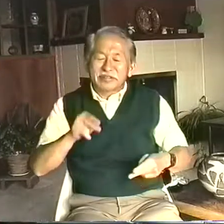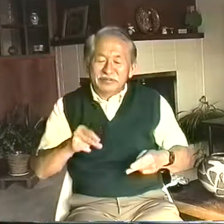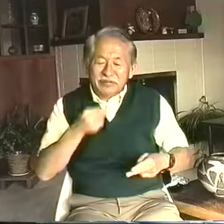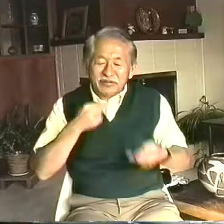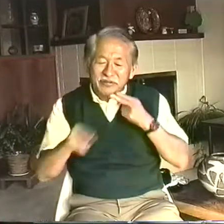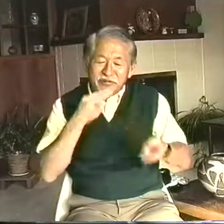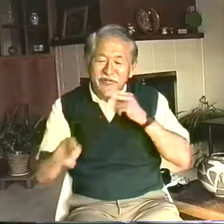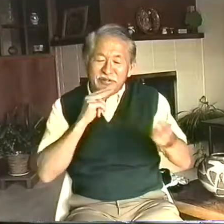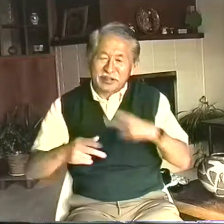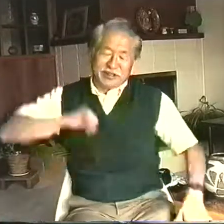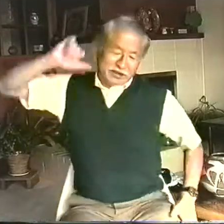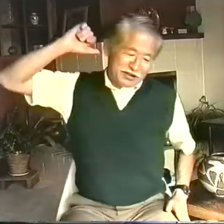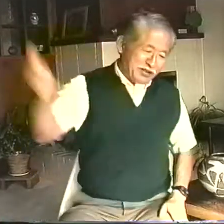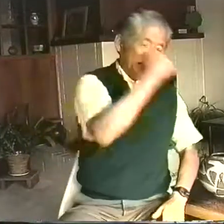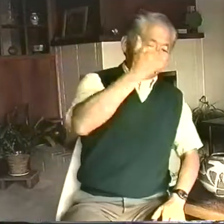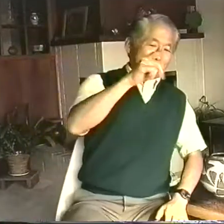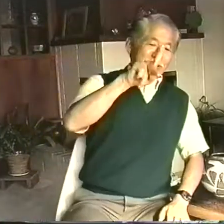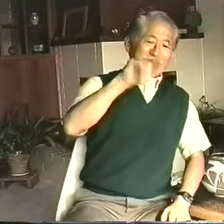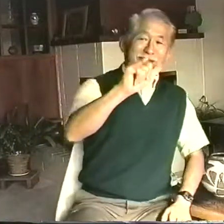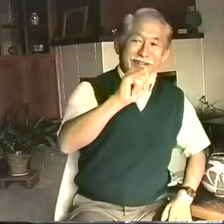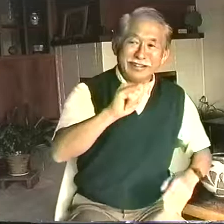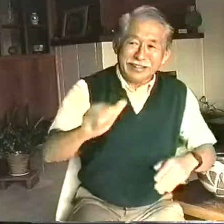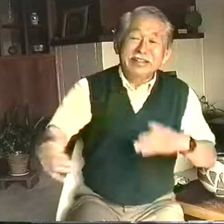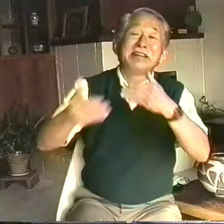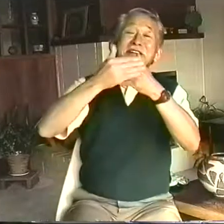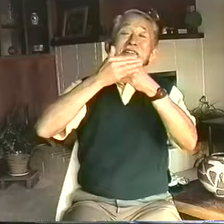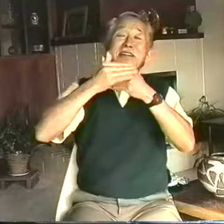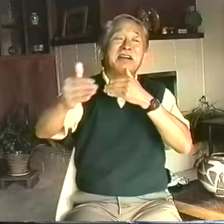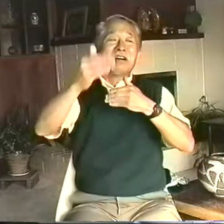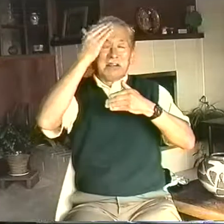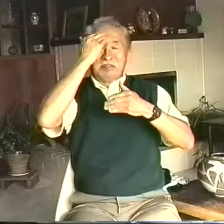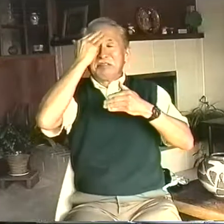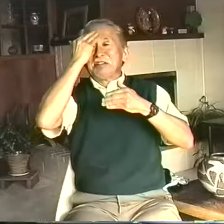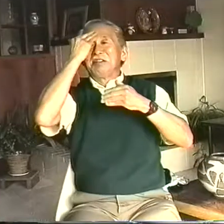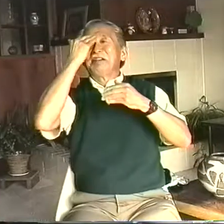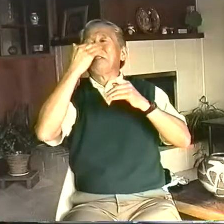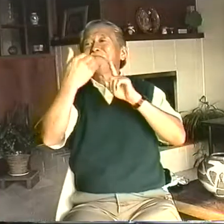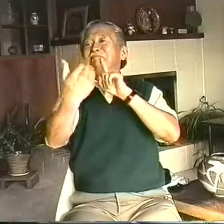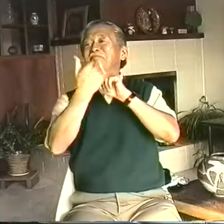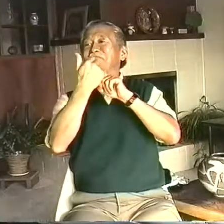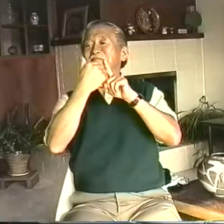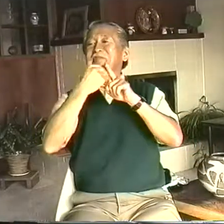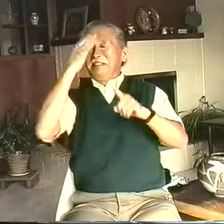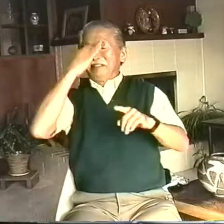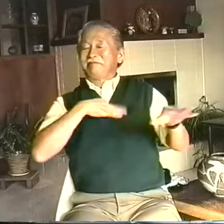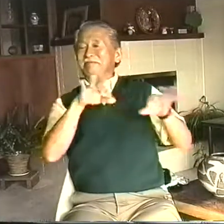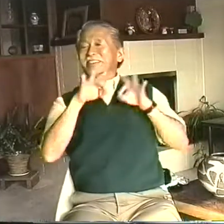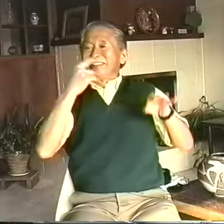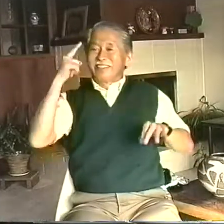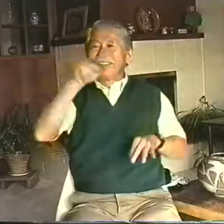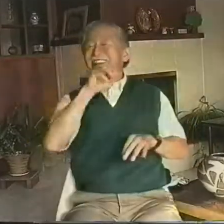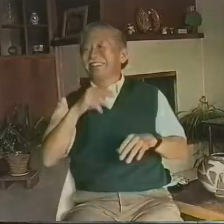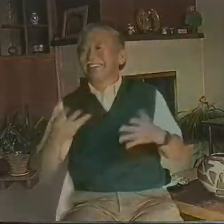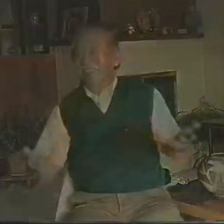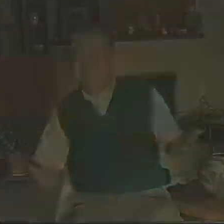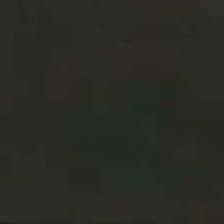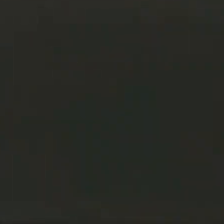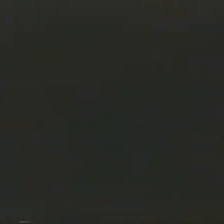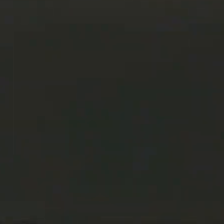So everybody took a taste, and one taste led to another, and they wound up liking it. And after that, they came to me looking for recommendations on